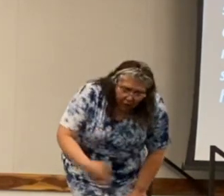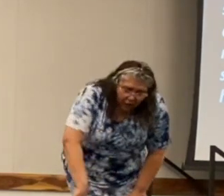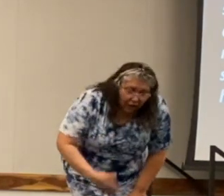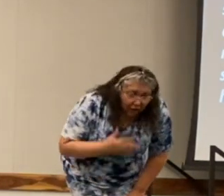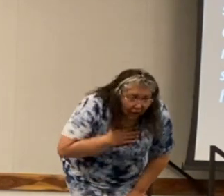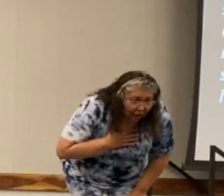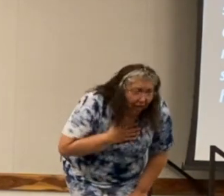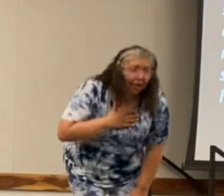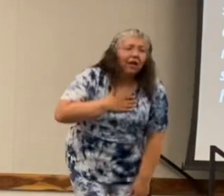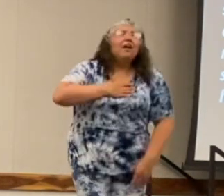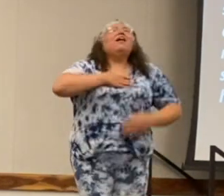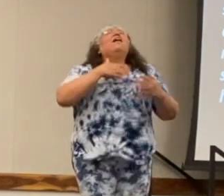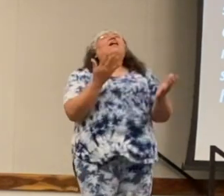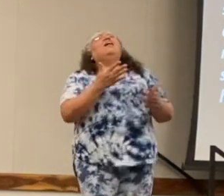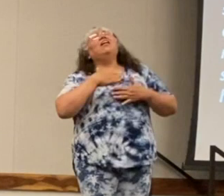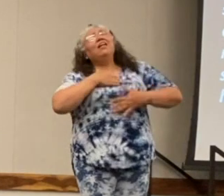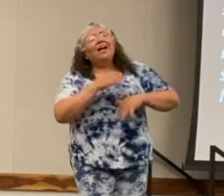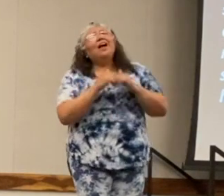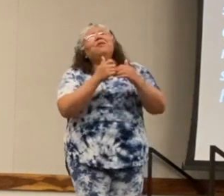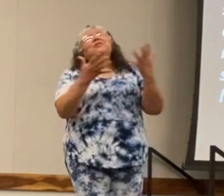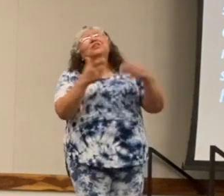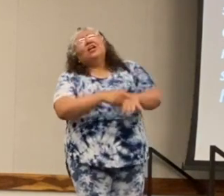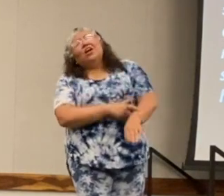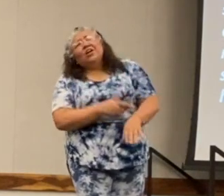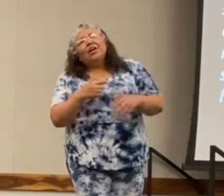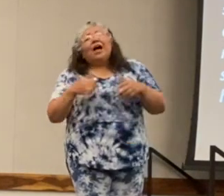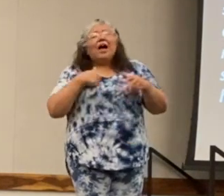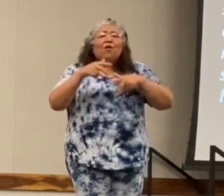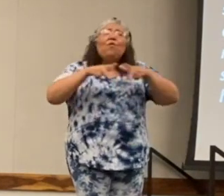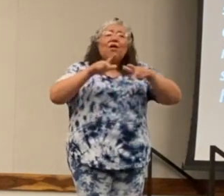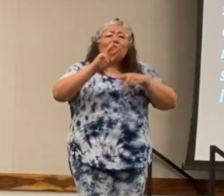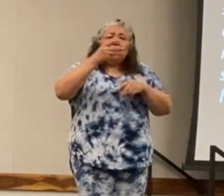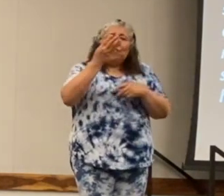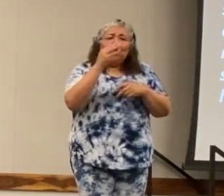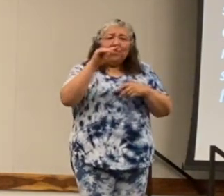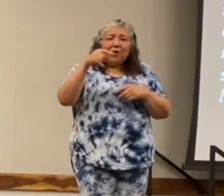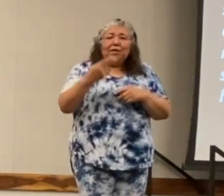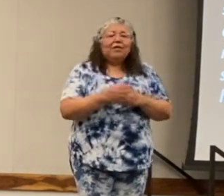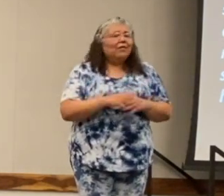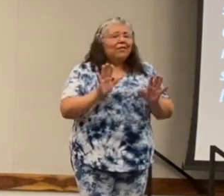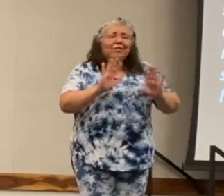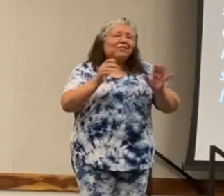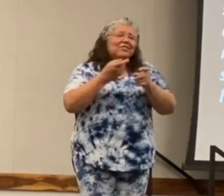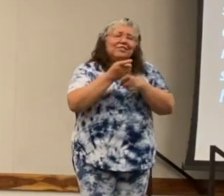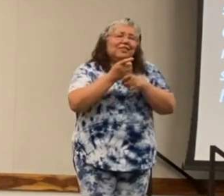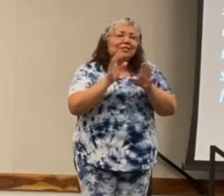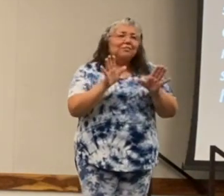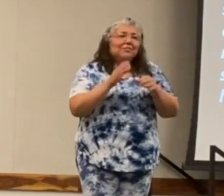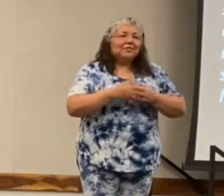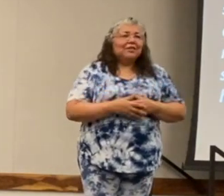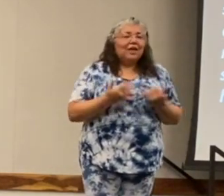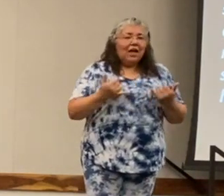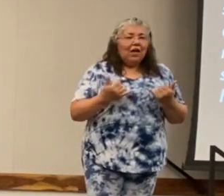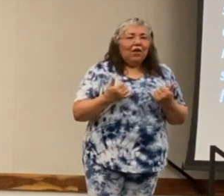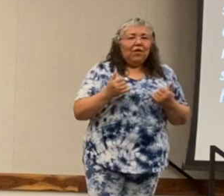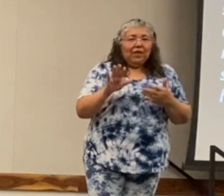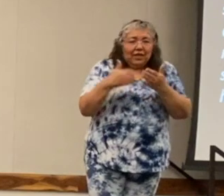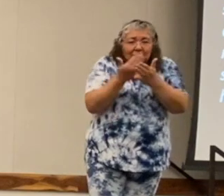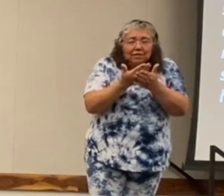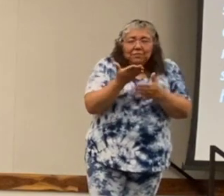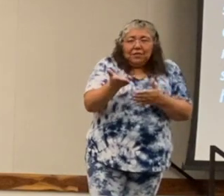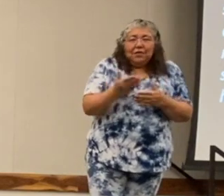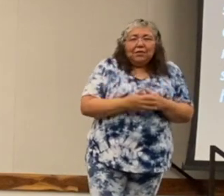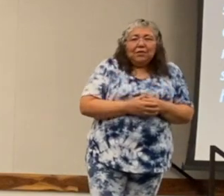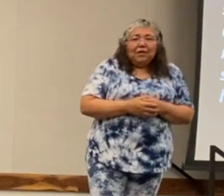run? That's crazy. I can run 14 miles an hour, but you're running. No, I'm just kidding, right? And so he gets up on there,